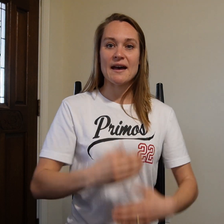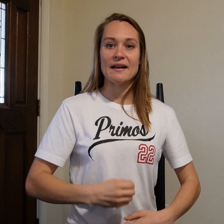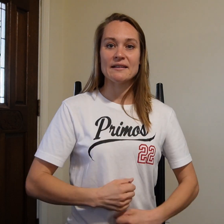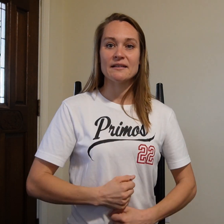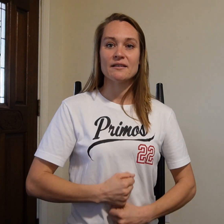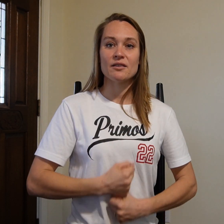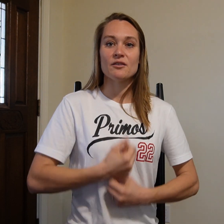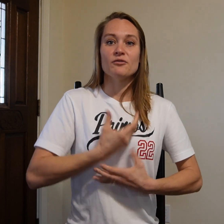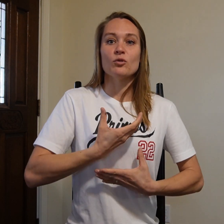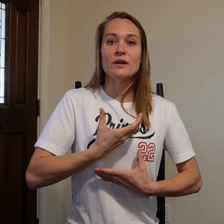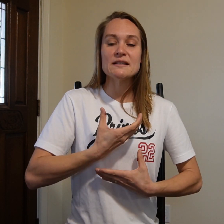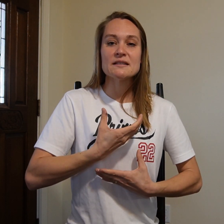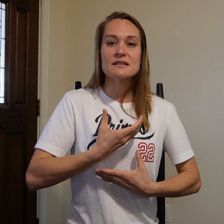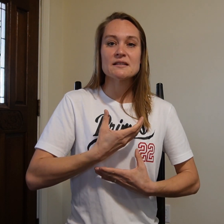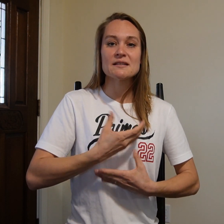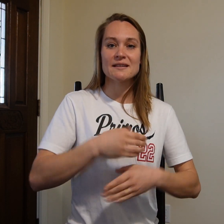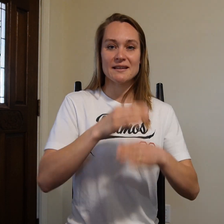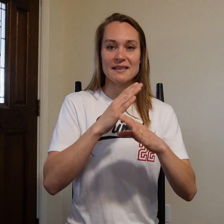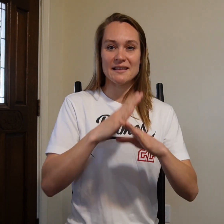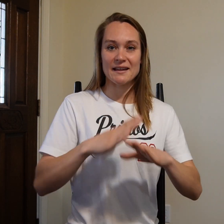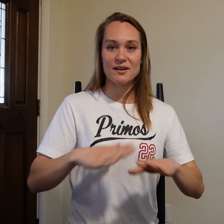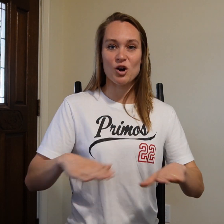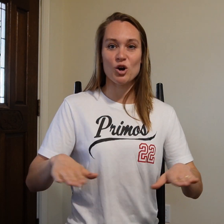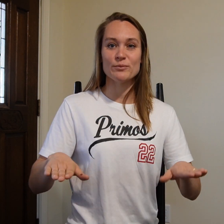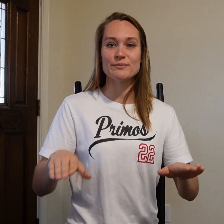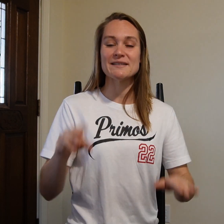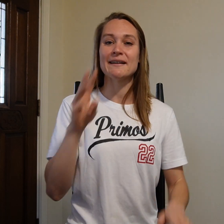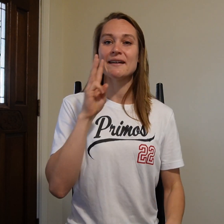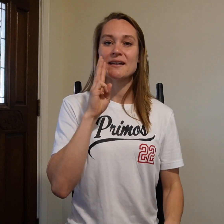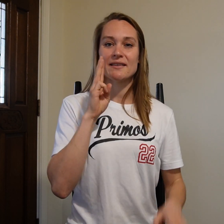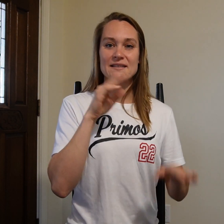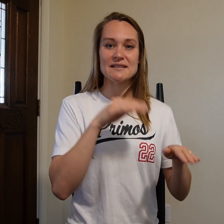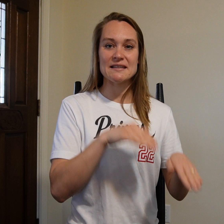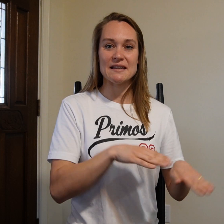that the voice that calms the sea